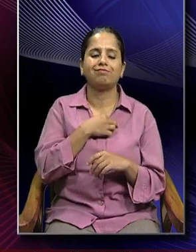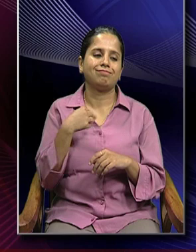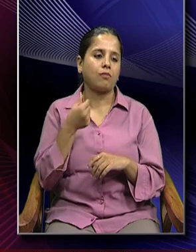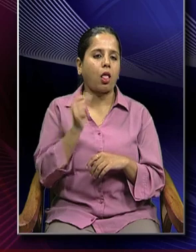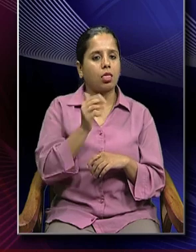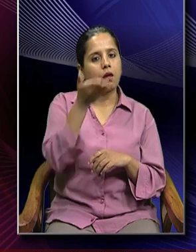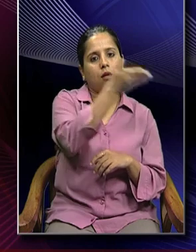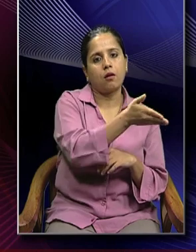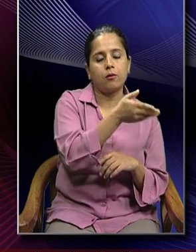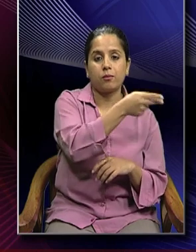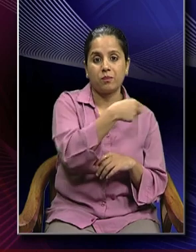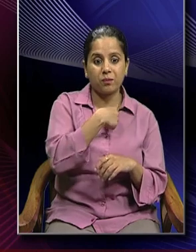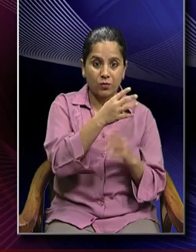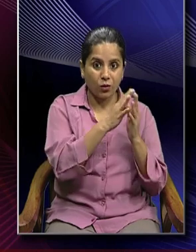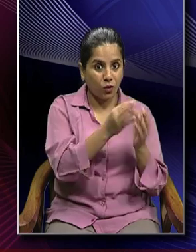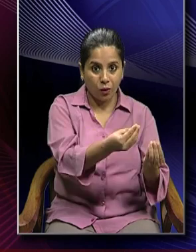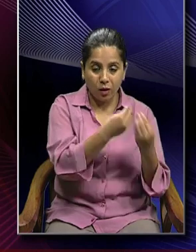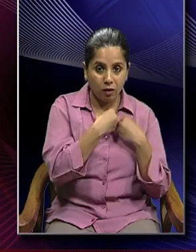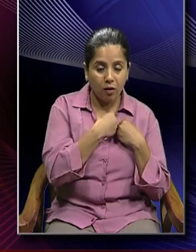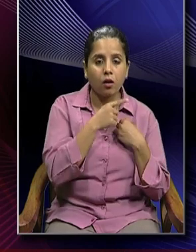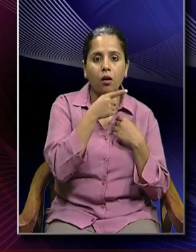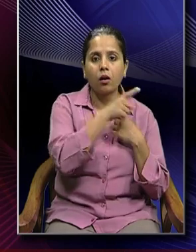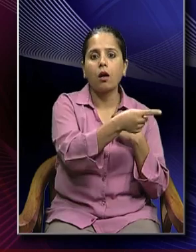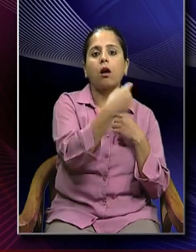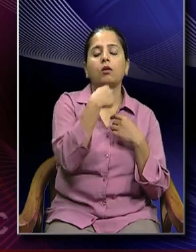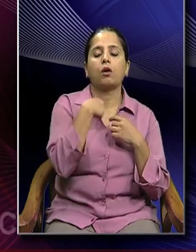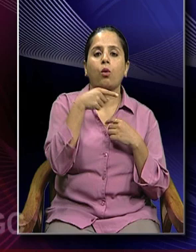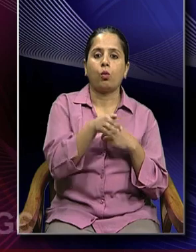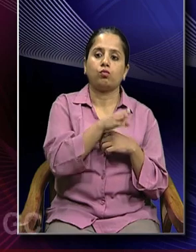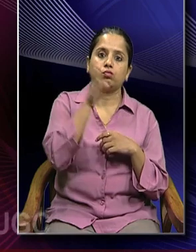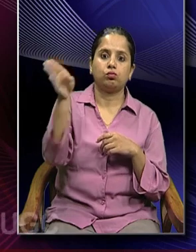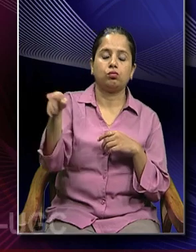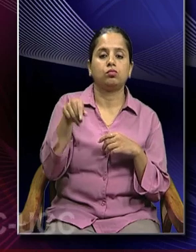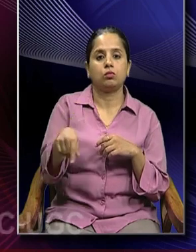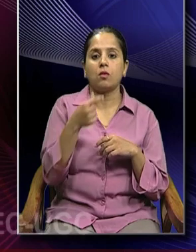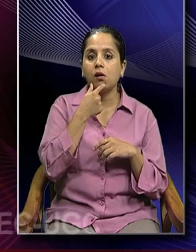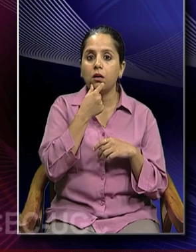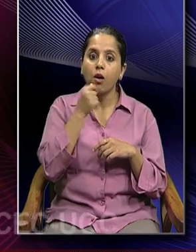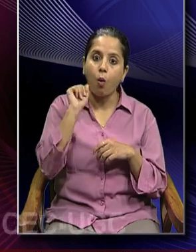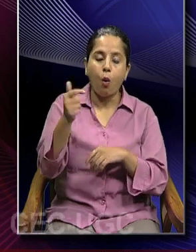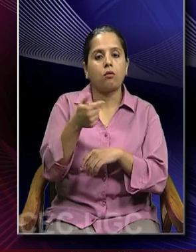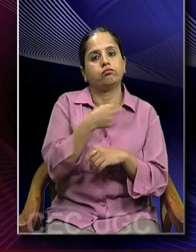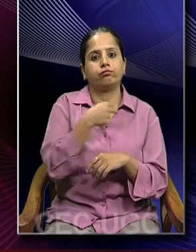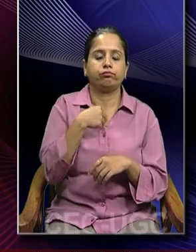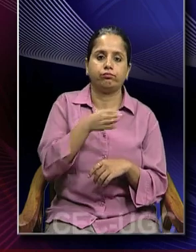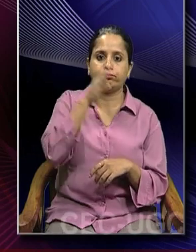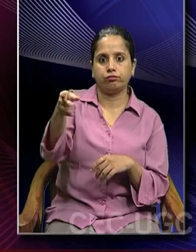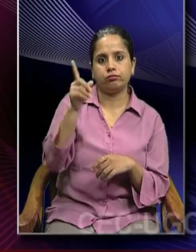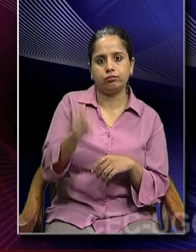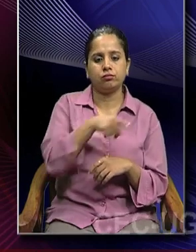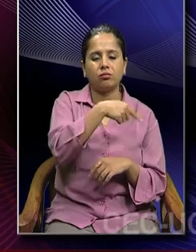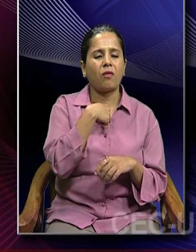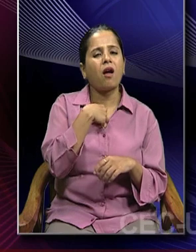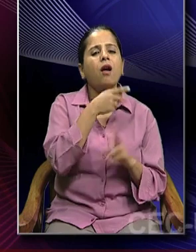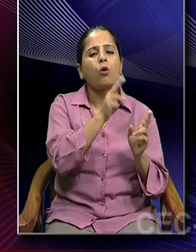is, in place of offering a solution to me, he is referring me to an orthopedician, that you visit to a specific doctor